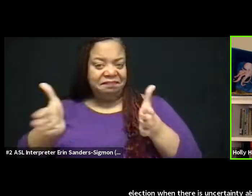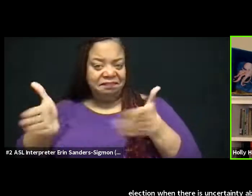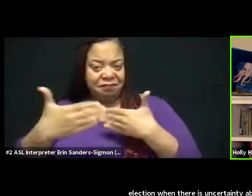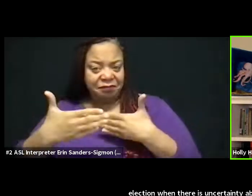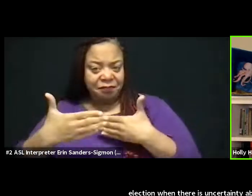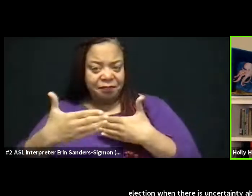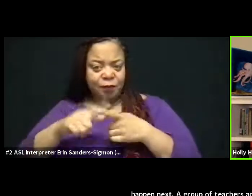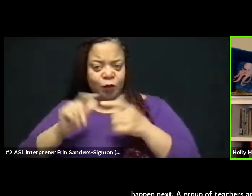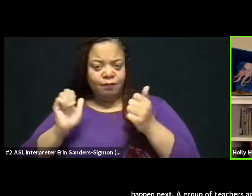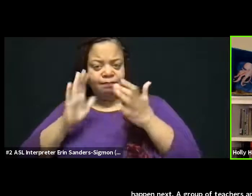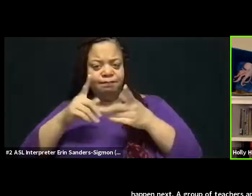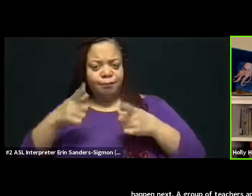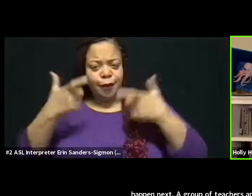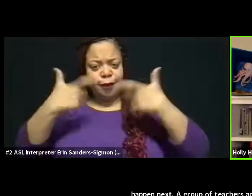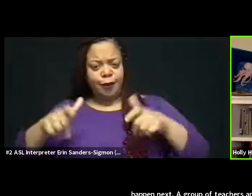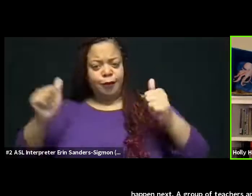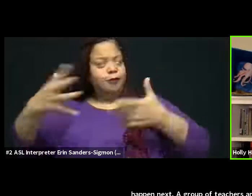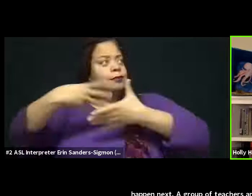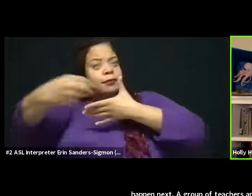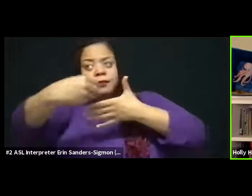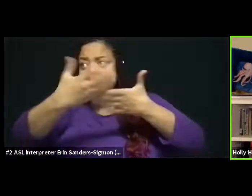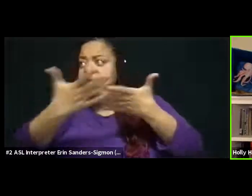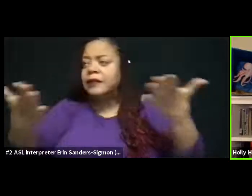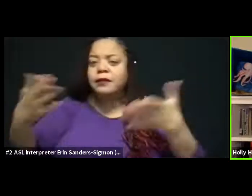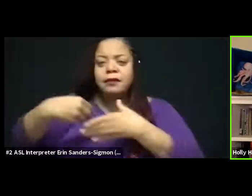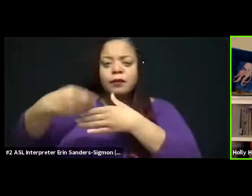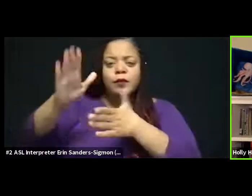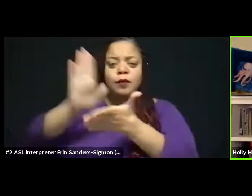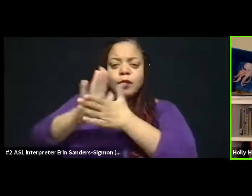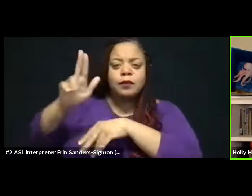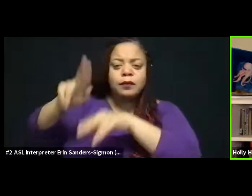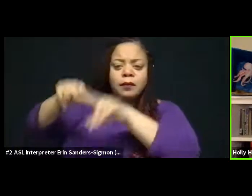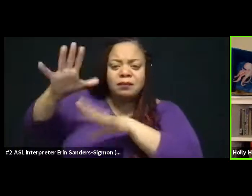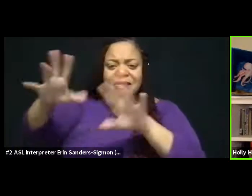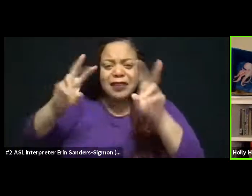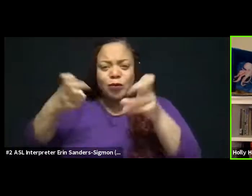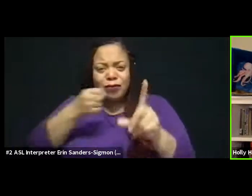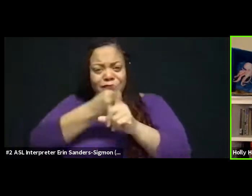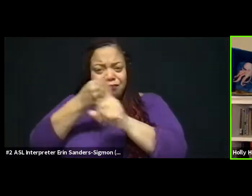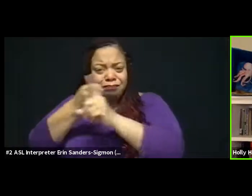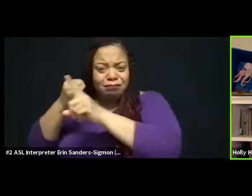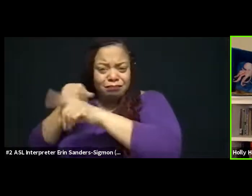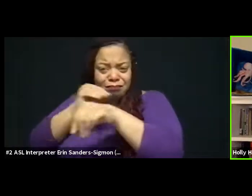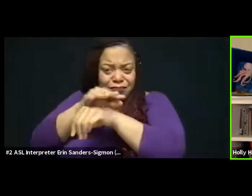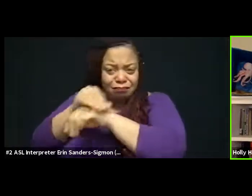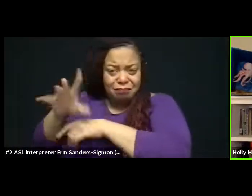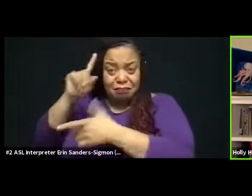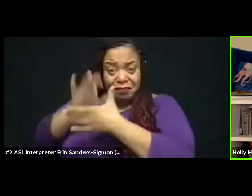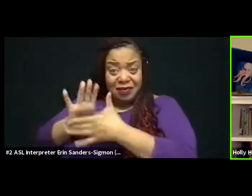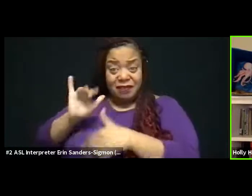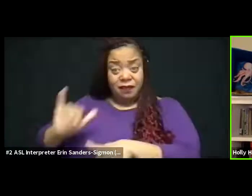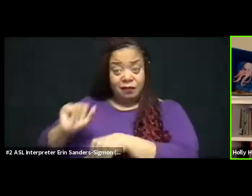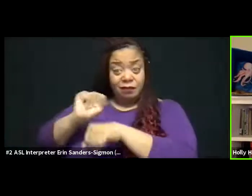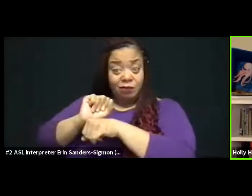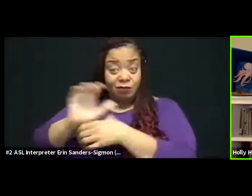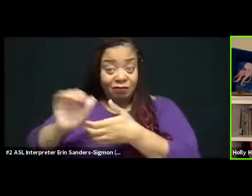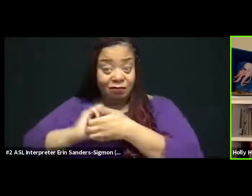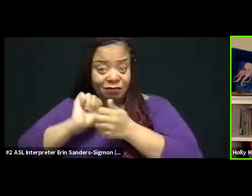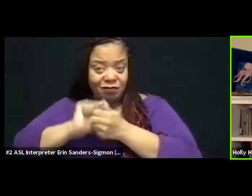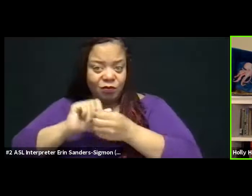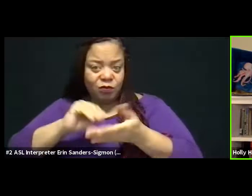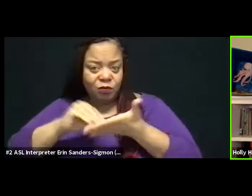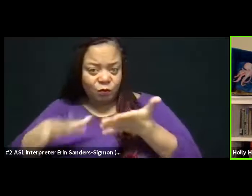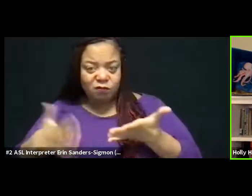school building. And I believe that's my work as an educator. And I believe that with some of my privilege as an